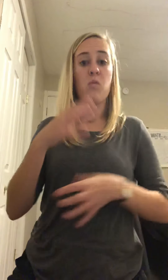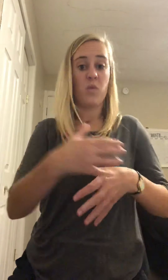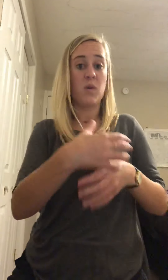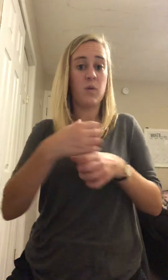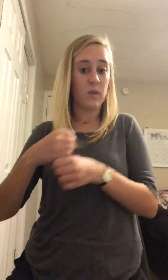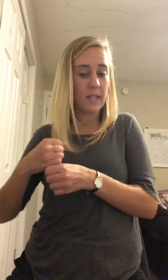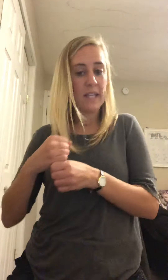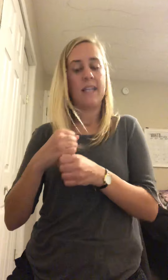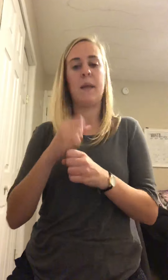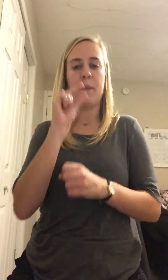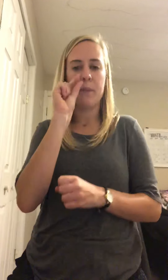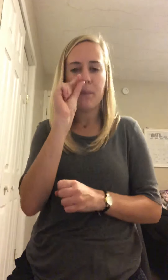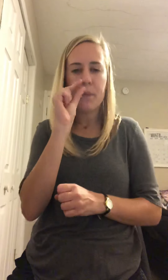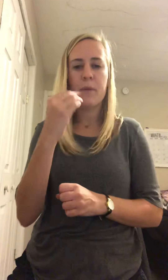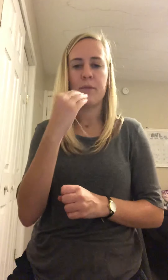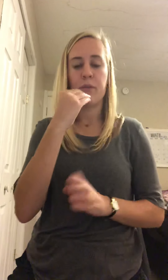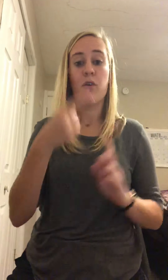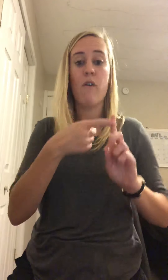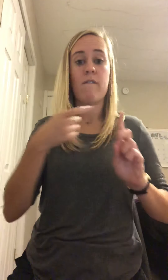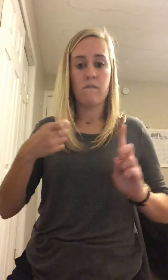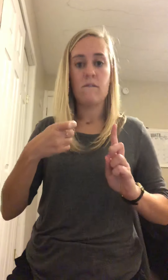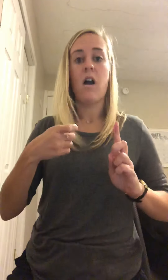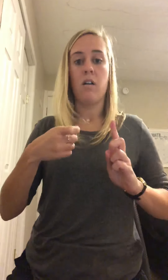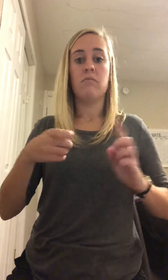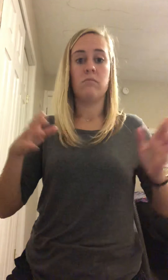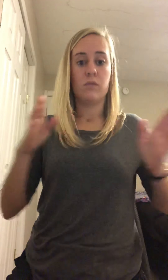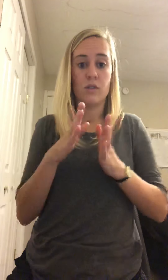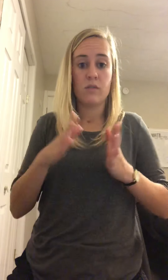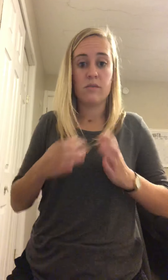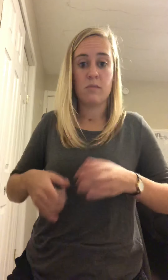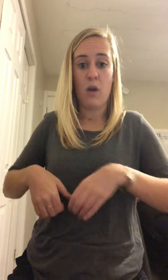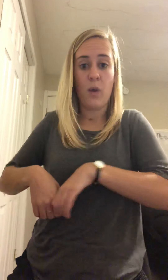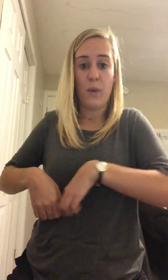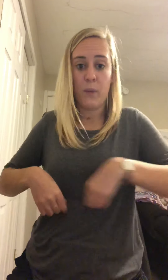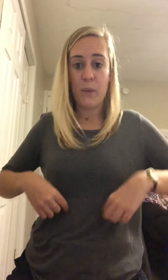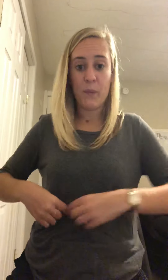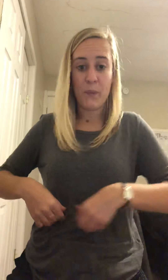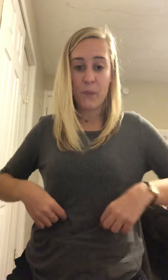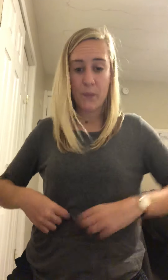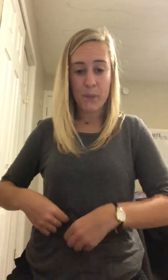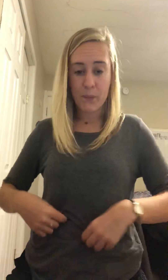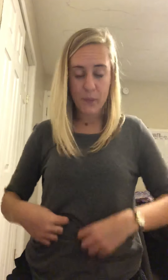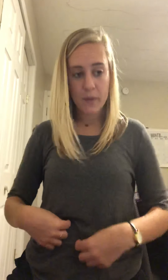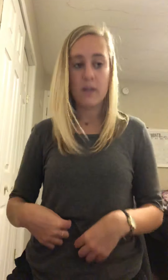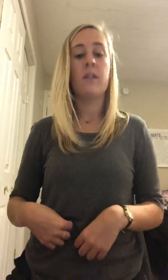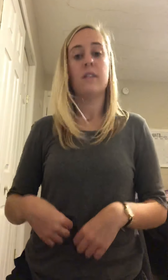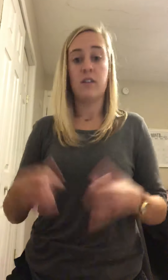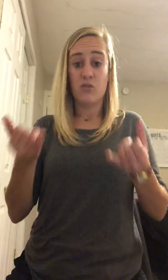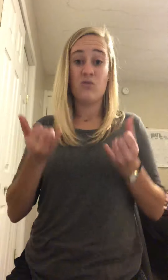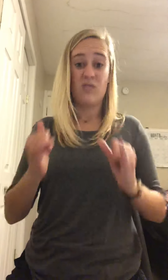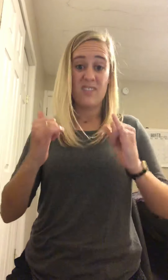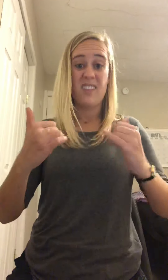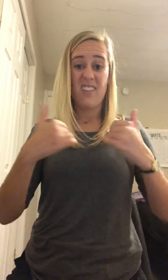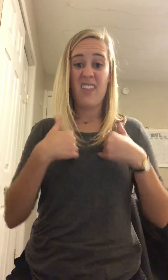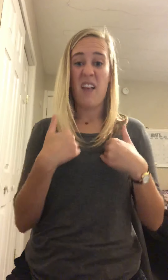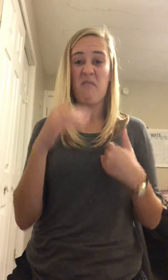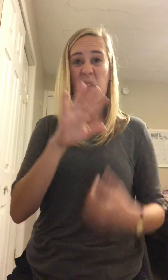intestines, even though there's still 5 or 6 feet of journey to take before the material leaves your body, we're primarily talking about